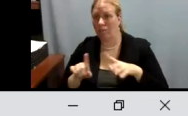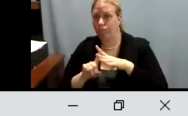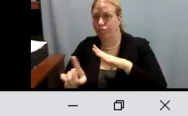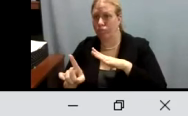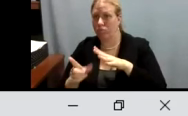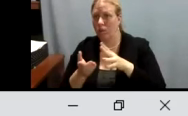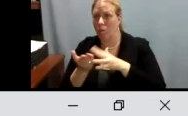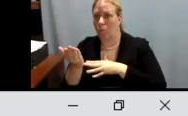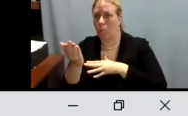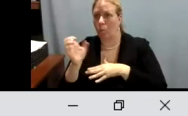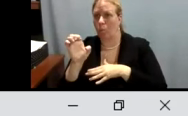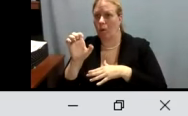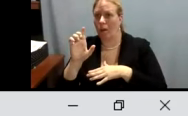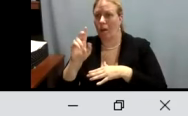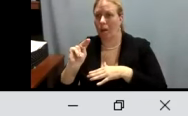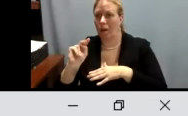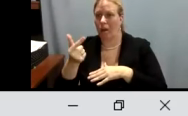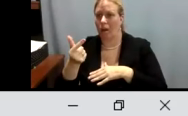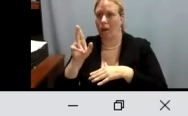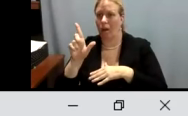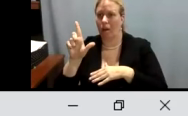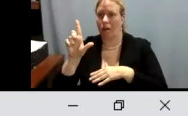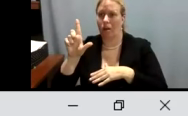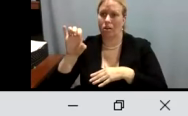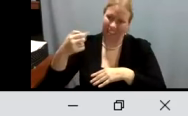English Drive and out Orange Street.